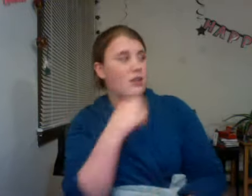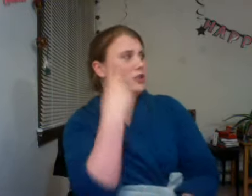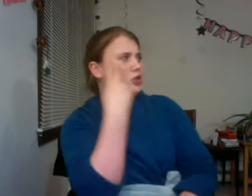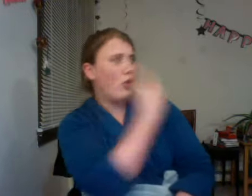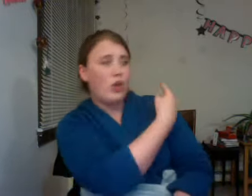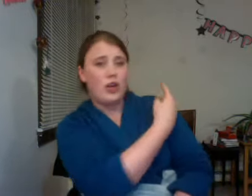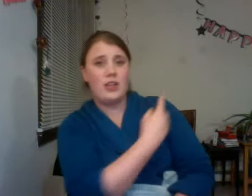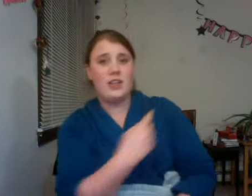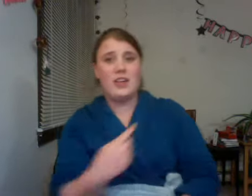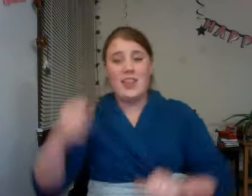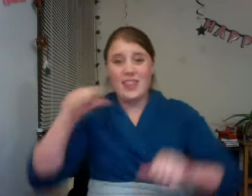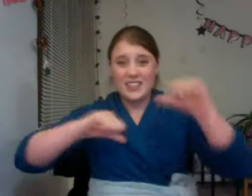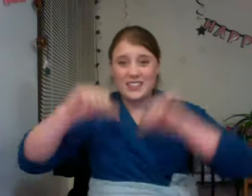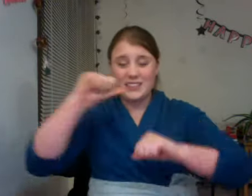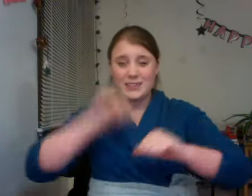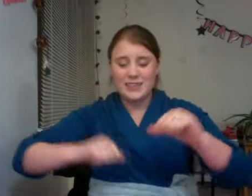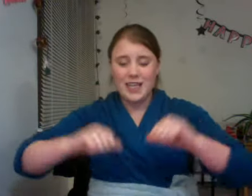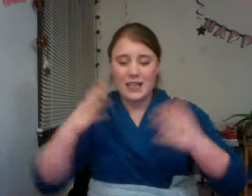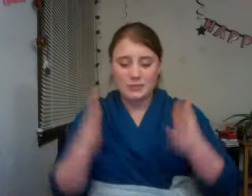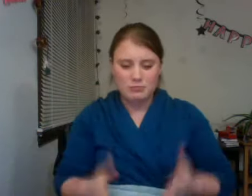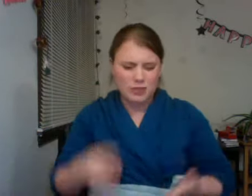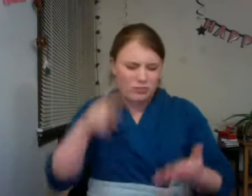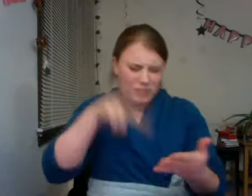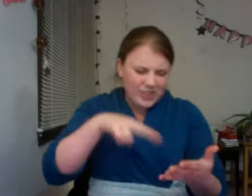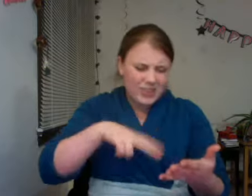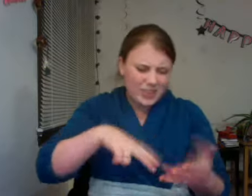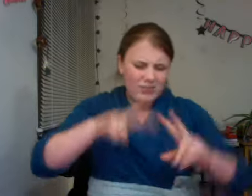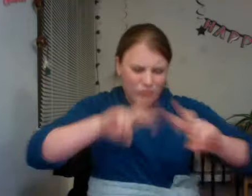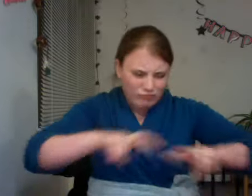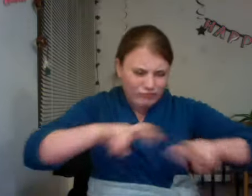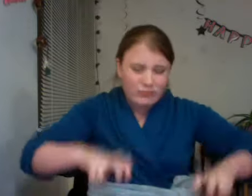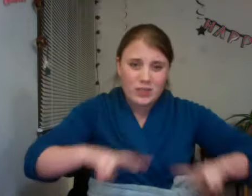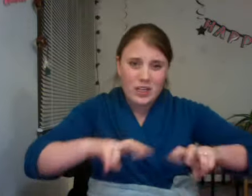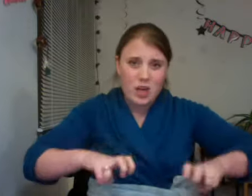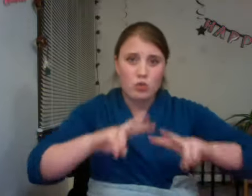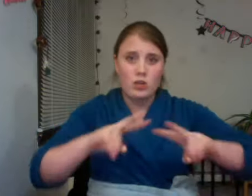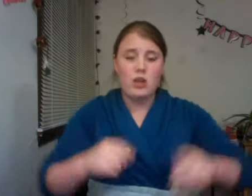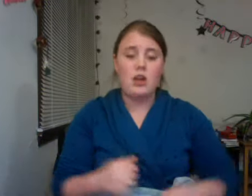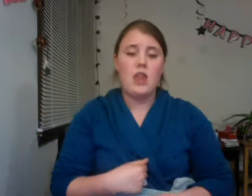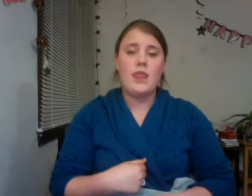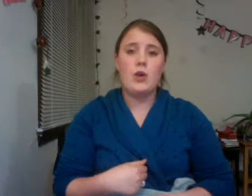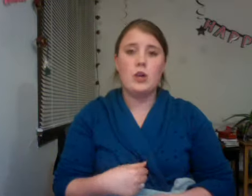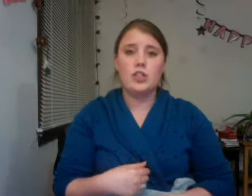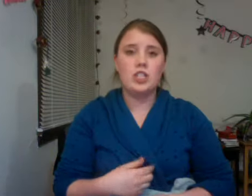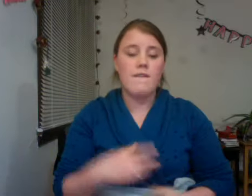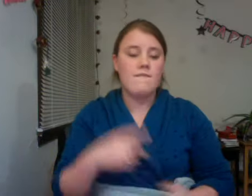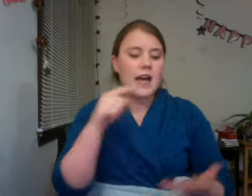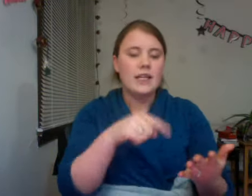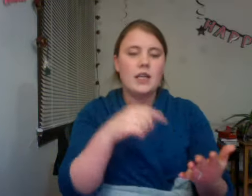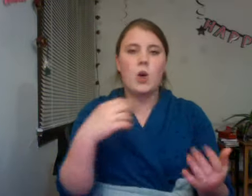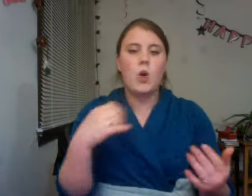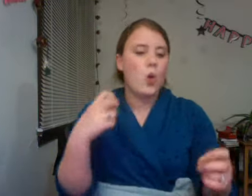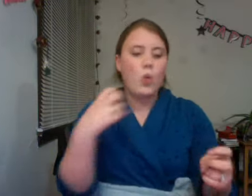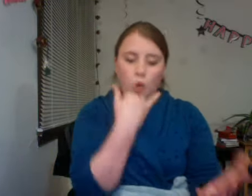explanation, they'd find fault with almost every word I've used. And they'd have to change anything that wasn't serious